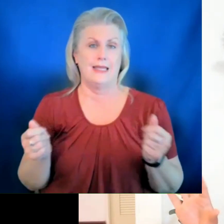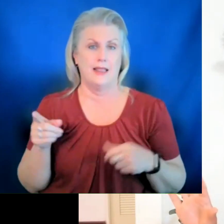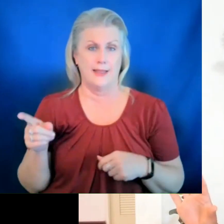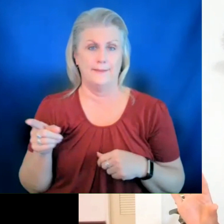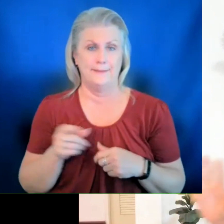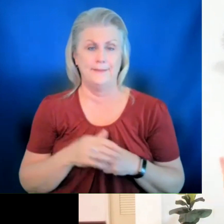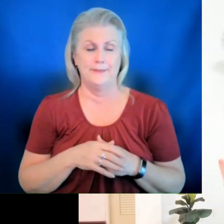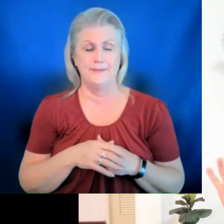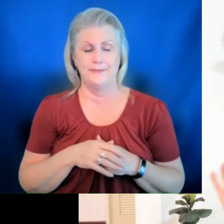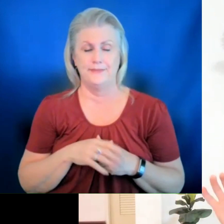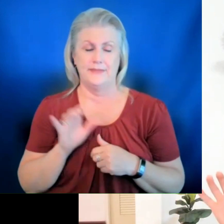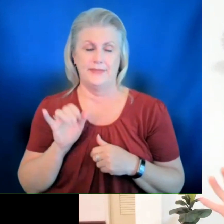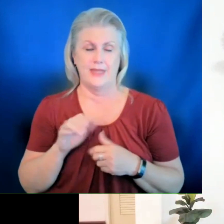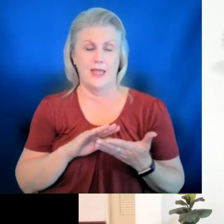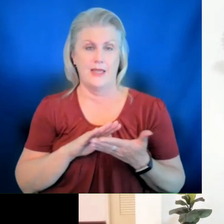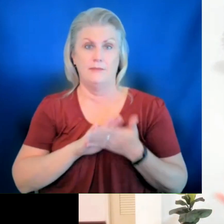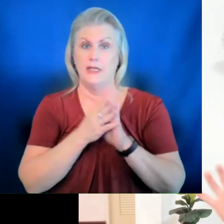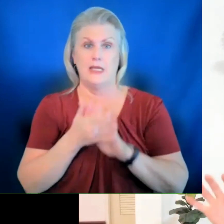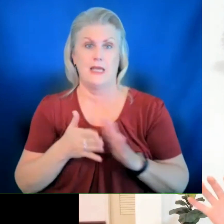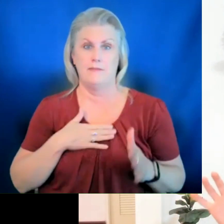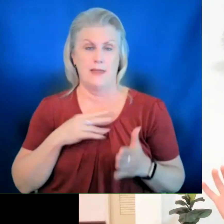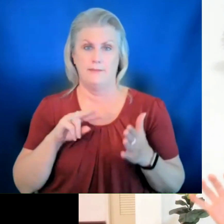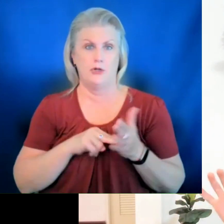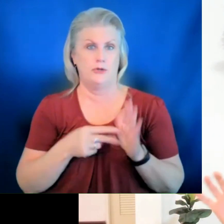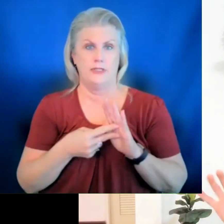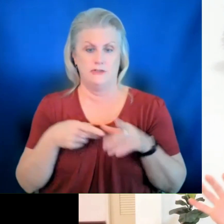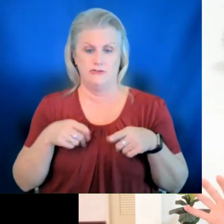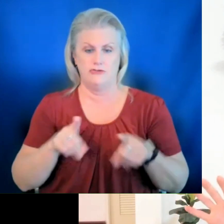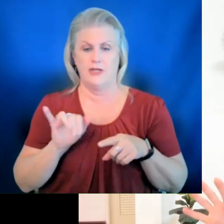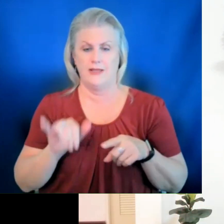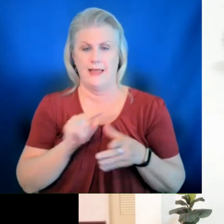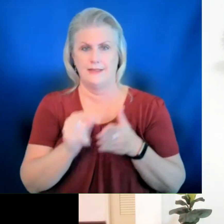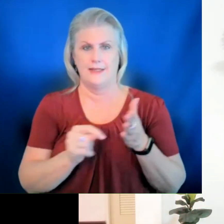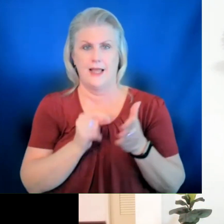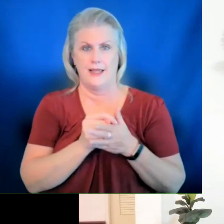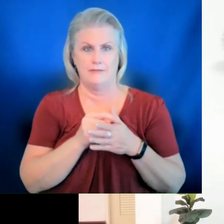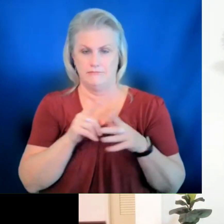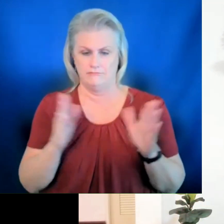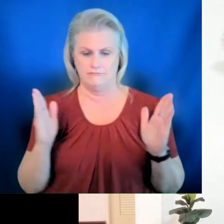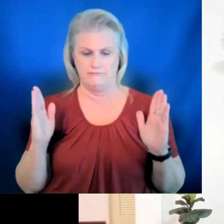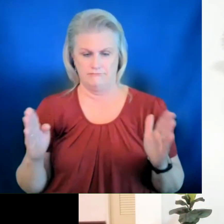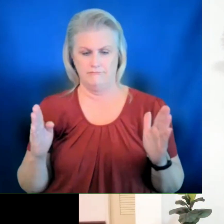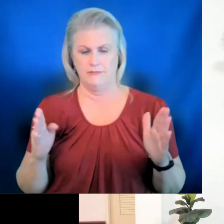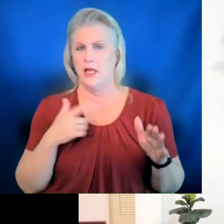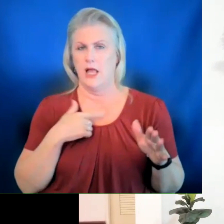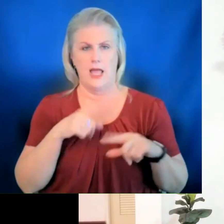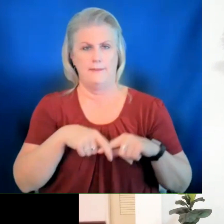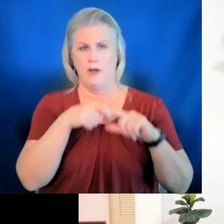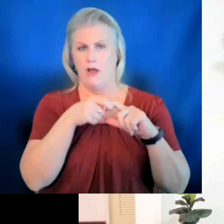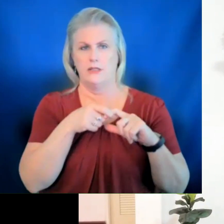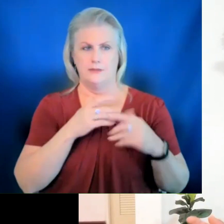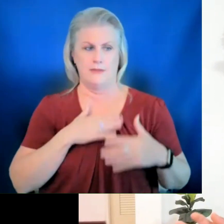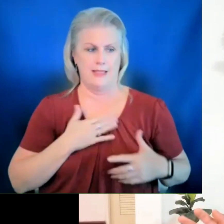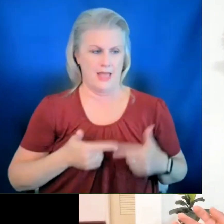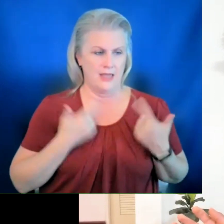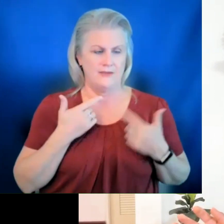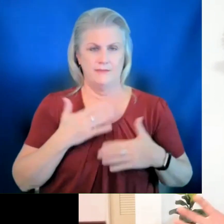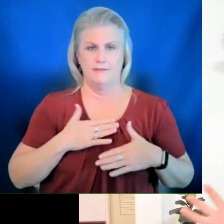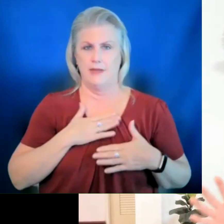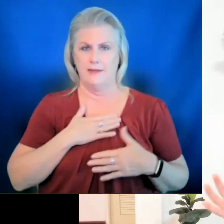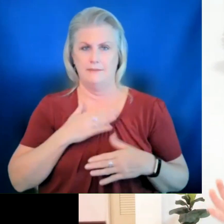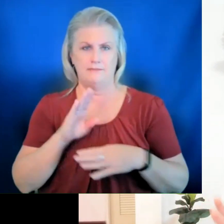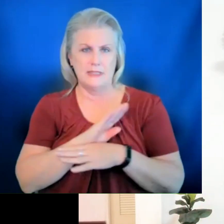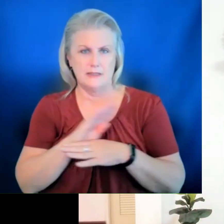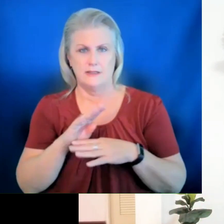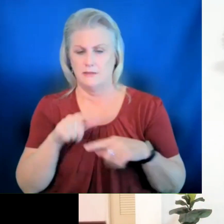heal him because that became my purpose during that time. I paused my life, I paused my